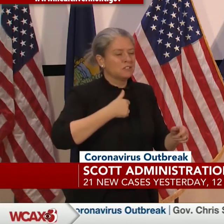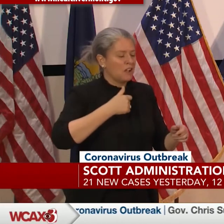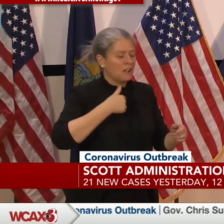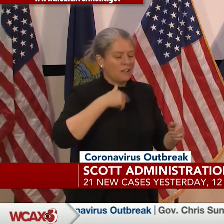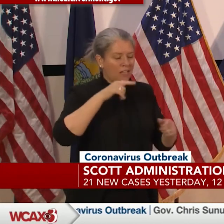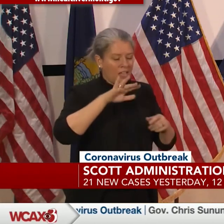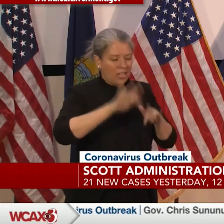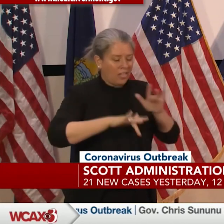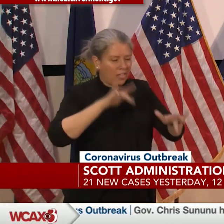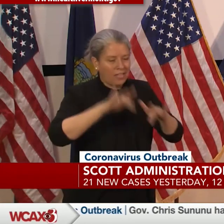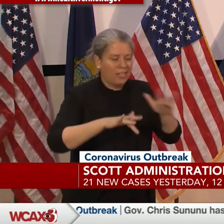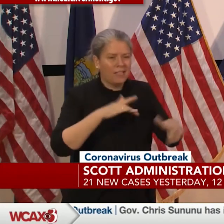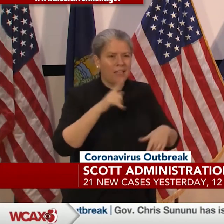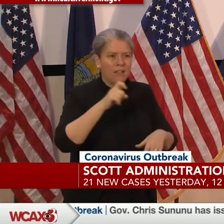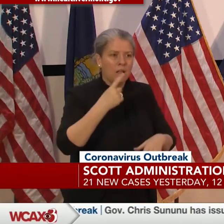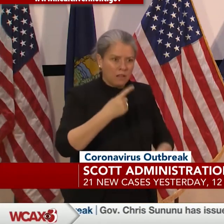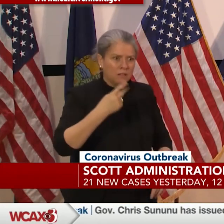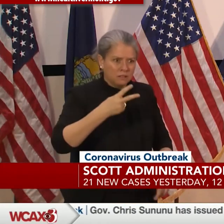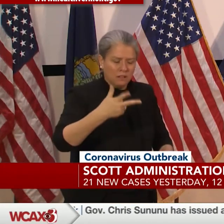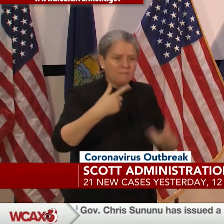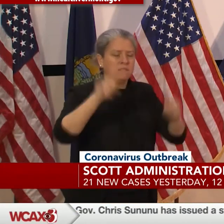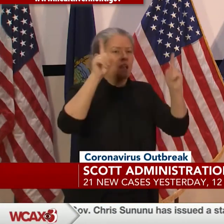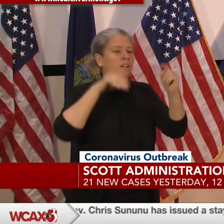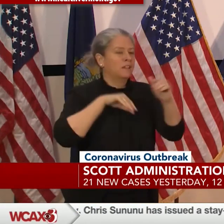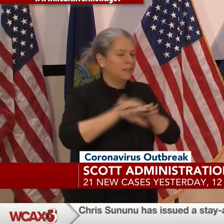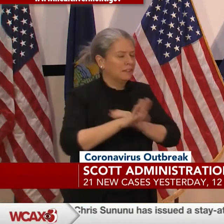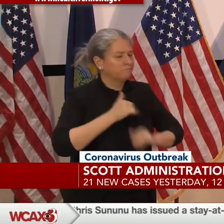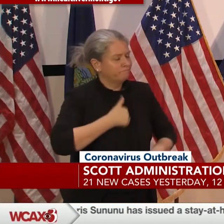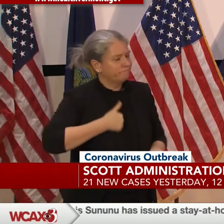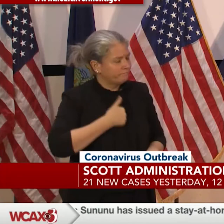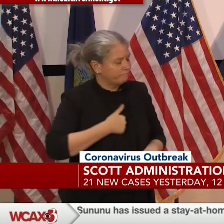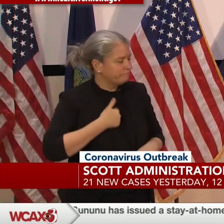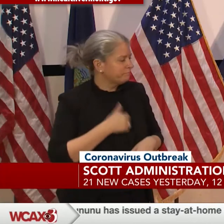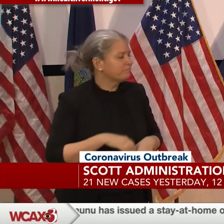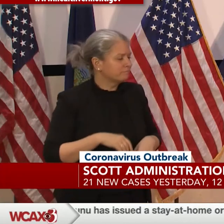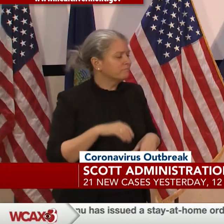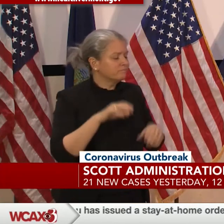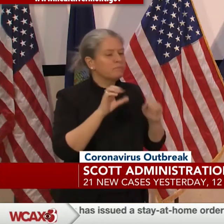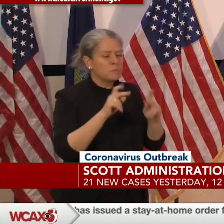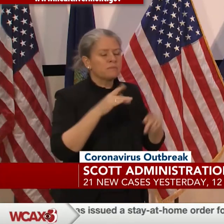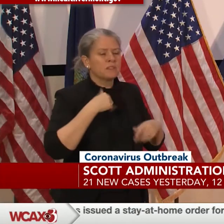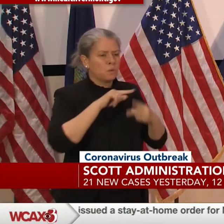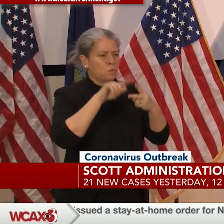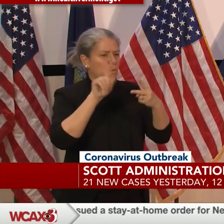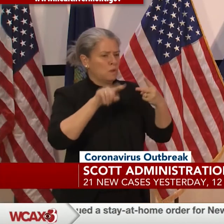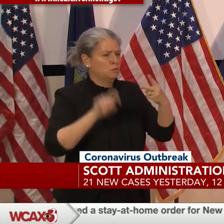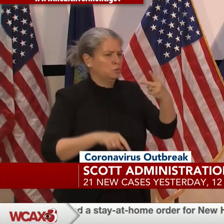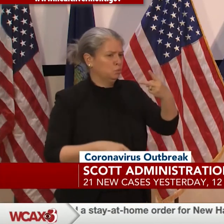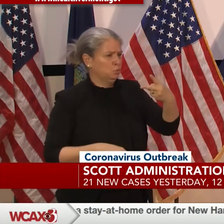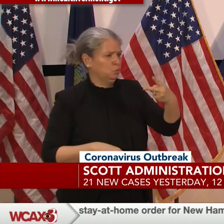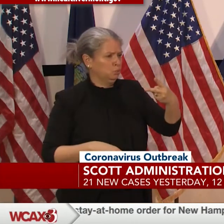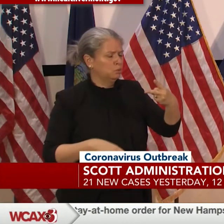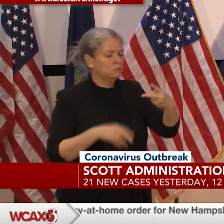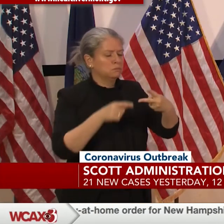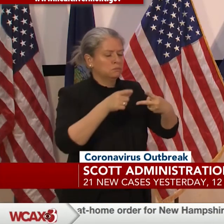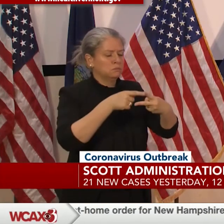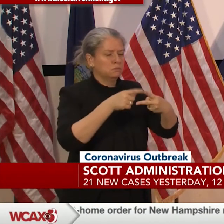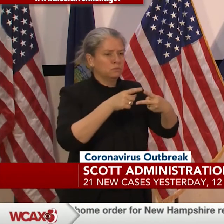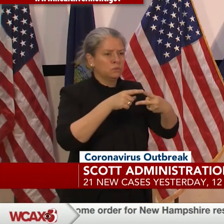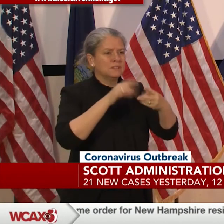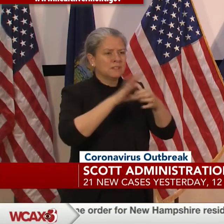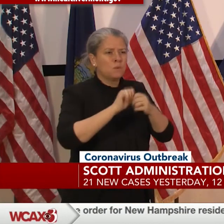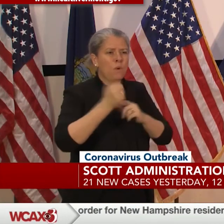do the star six 3 times to get through. I had 2 questions here. One about